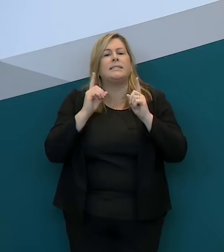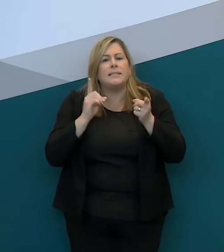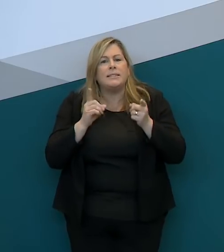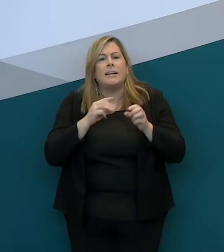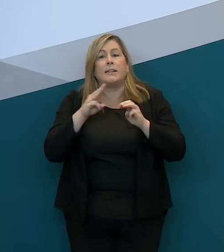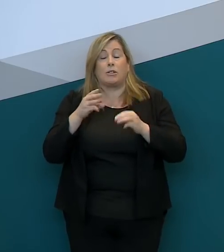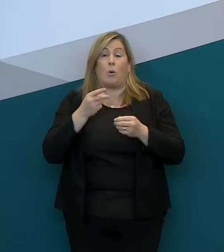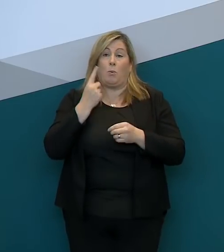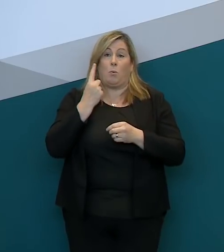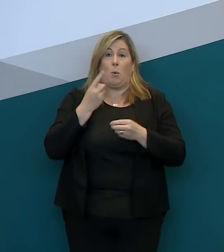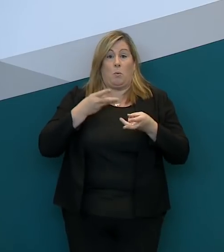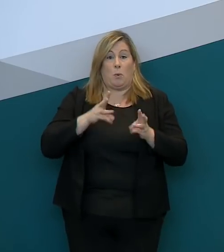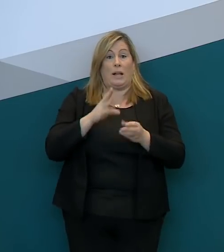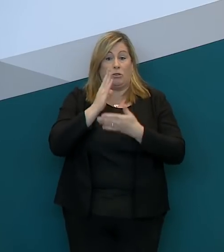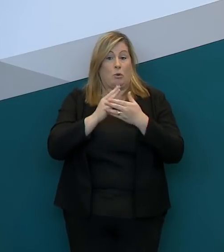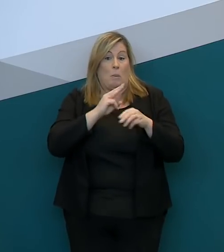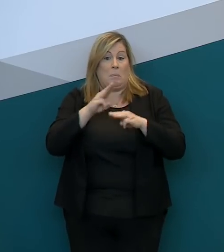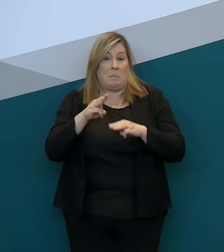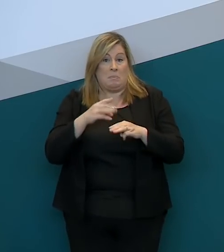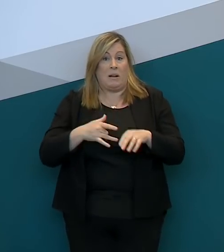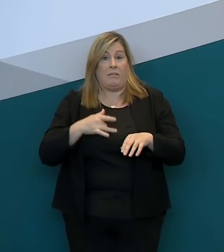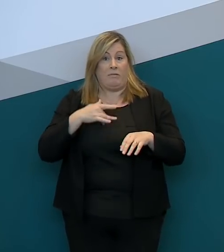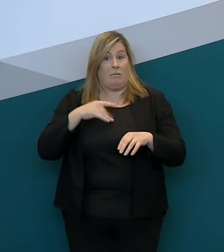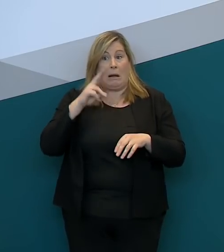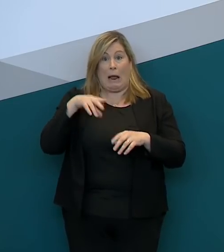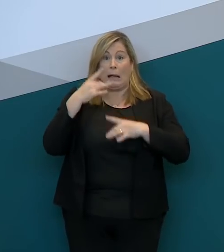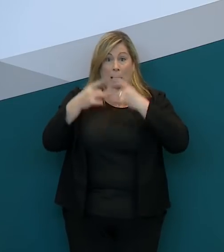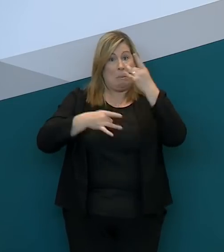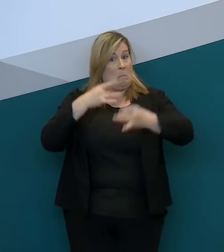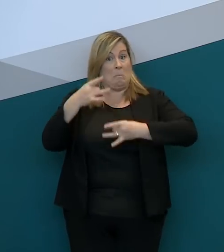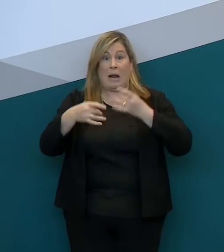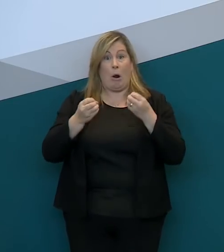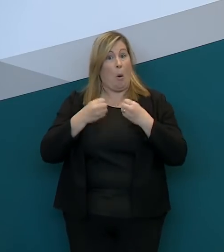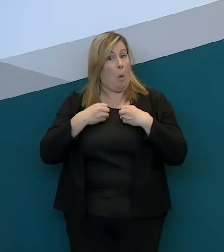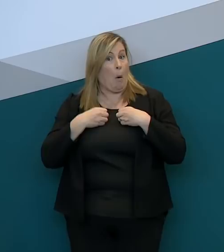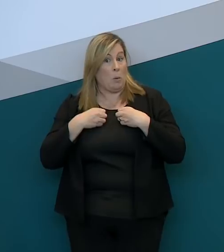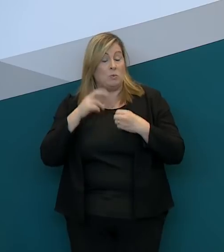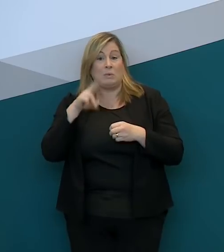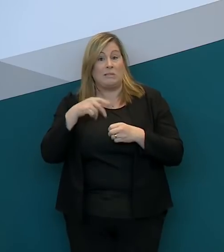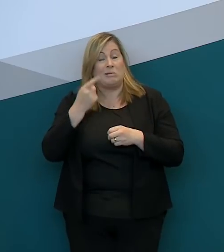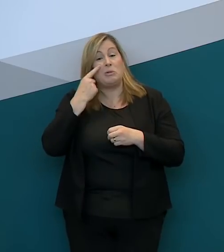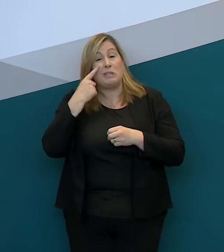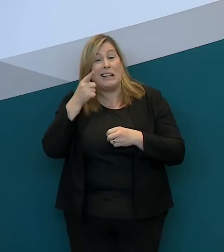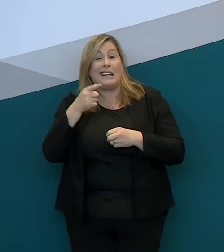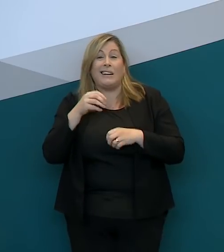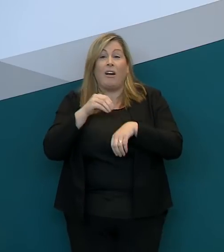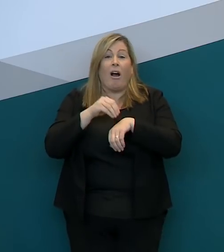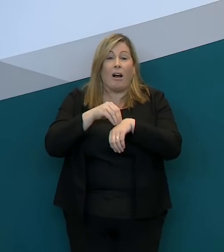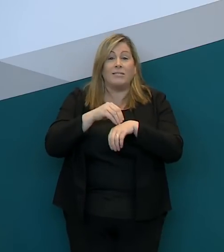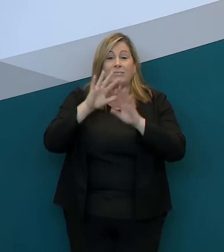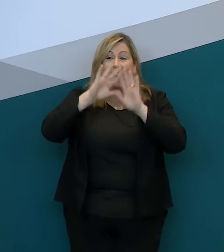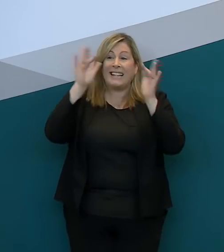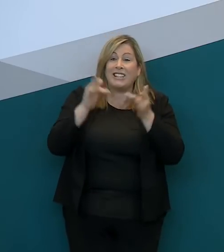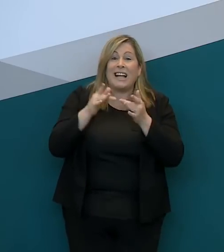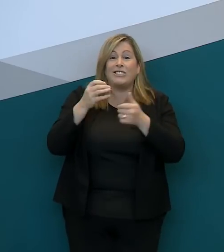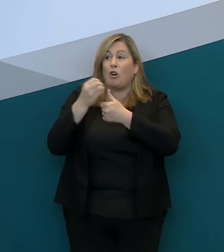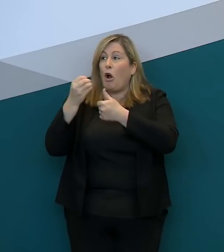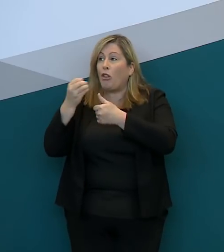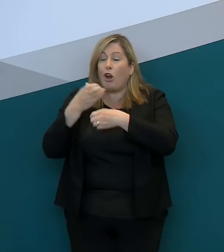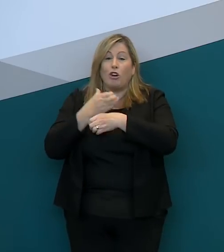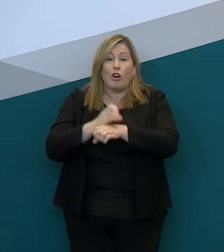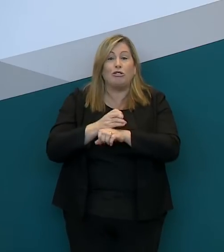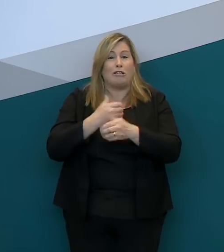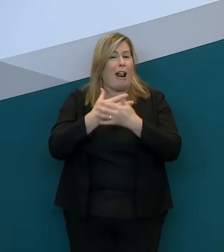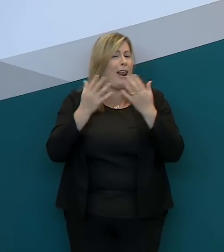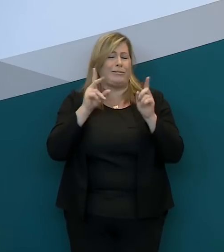to in some cases to make those for themselves, and these are things that you'll have seen probably on the internet in other countries and so on, and there are